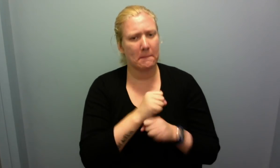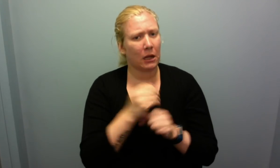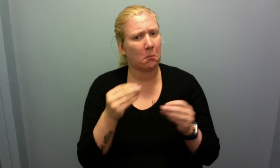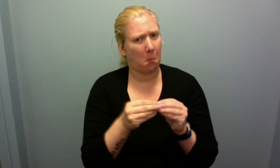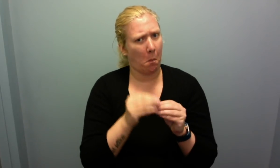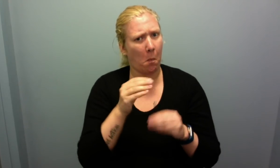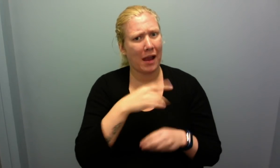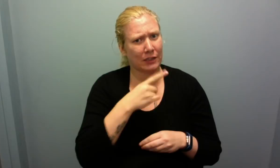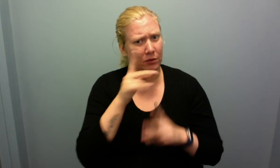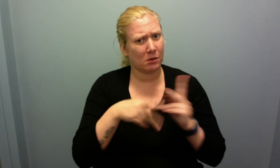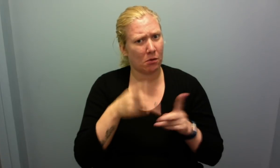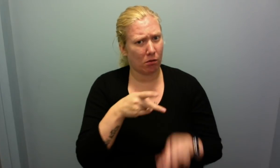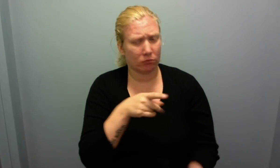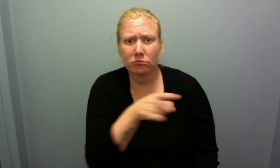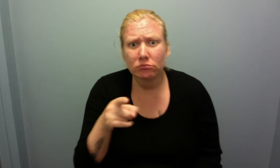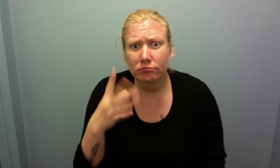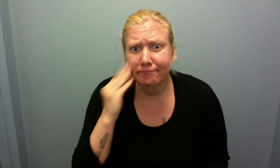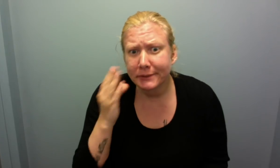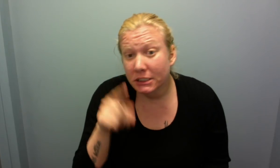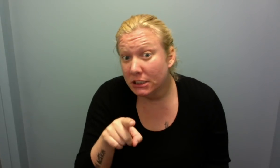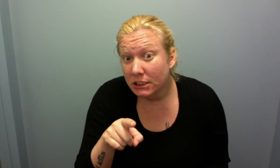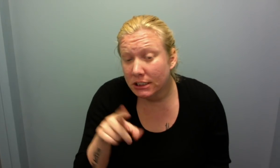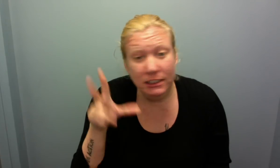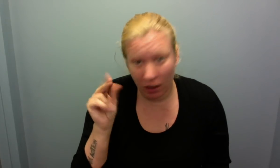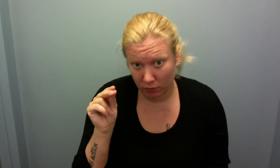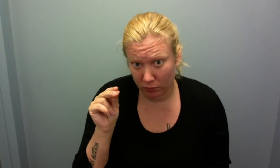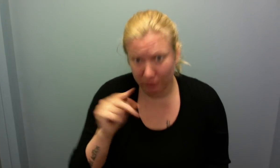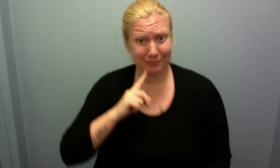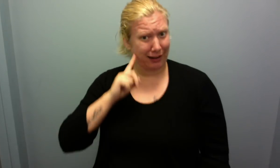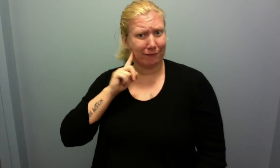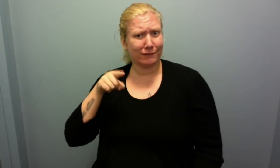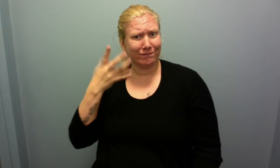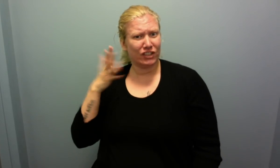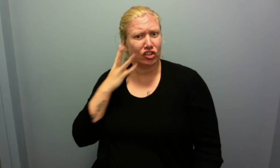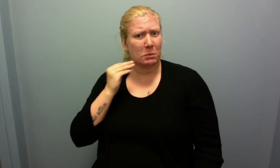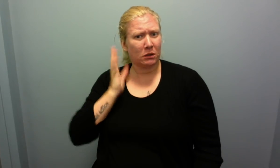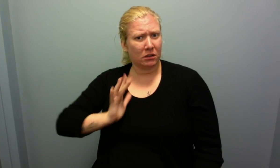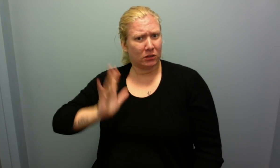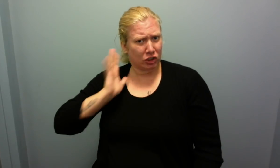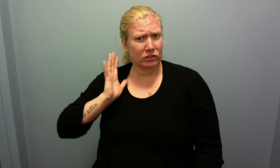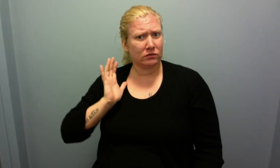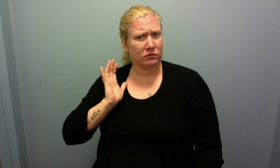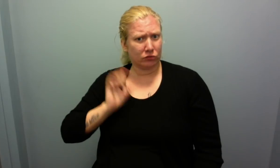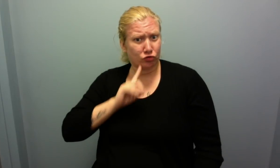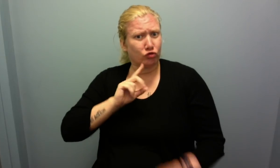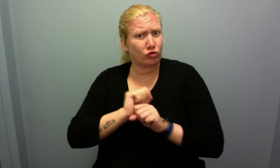Or even married. Hearing people have never been told that you two hearing people can't get married because you might make more